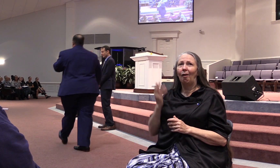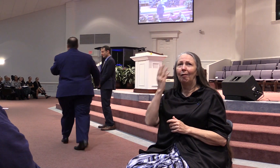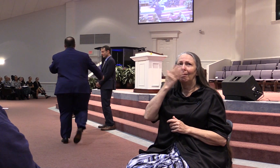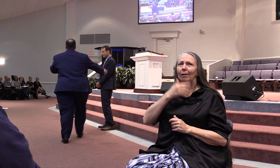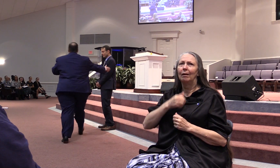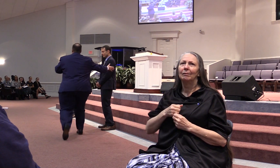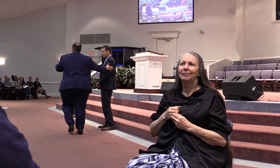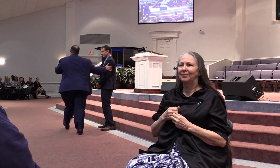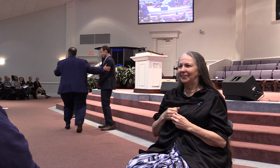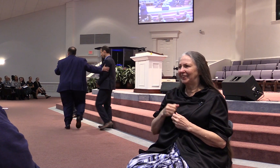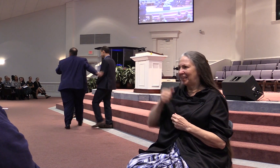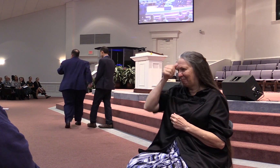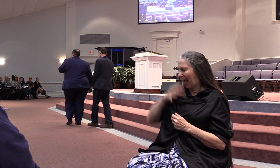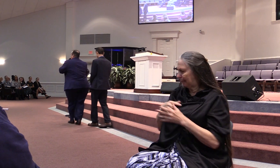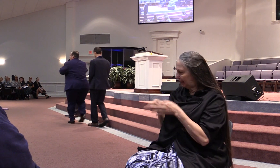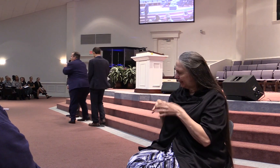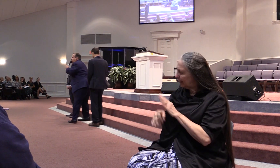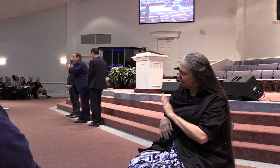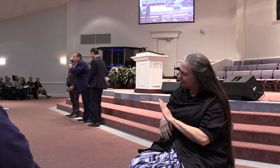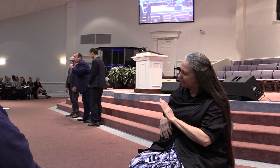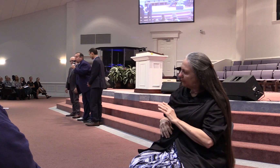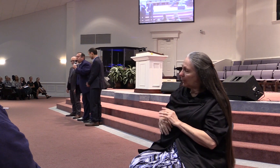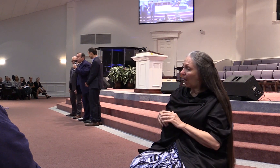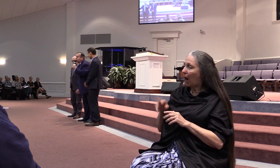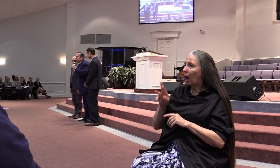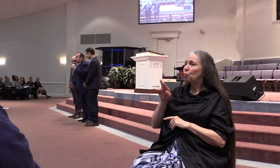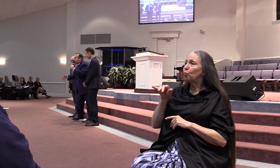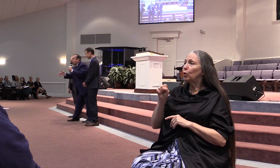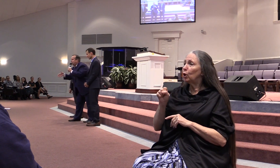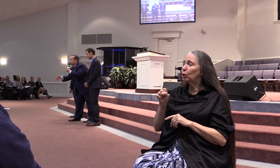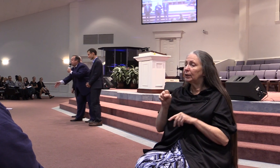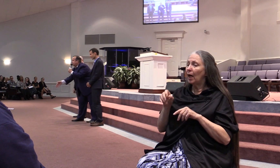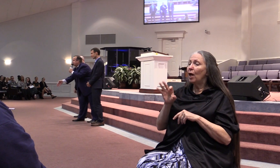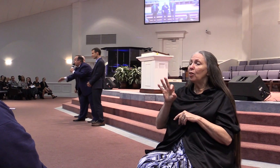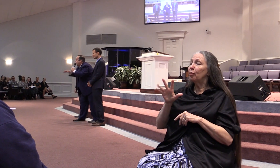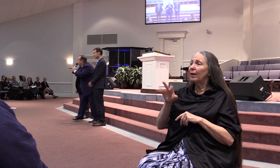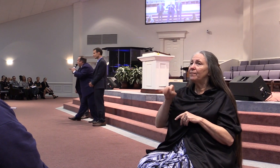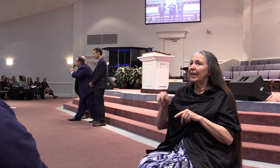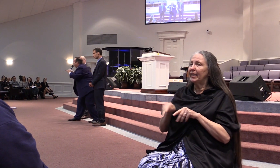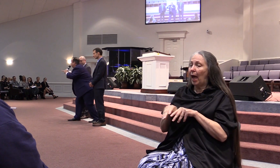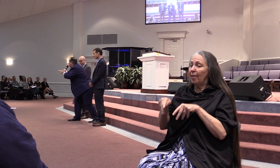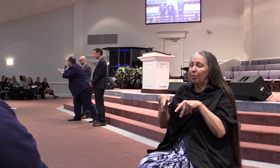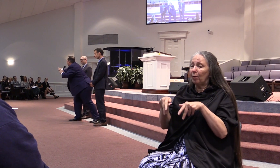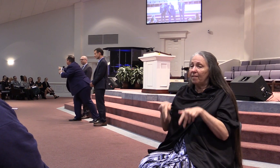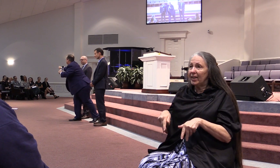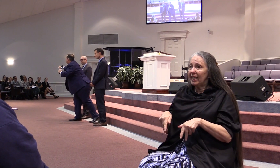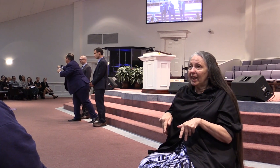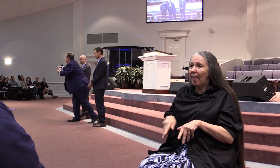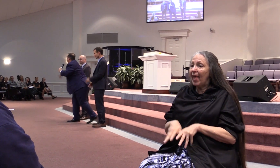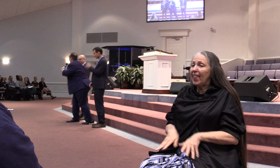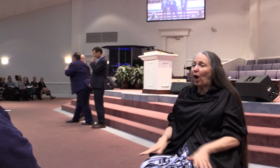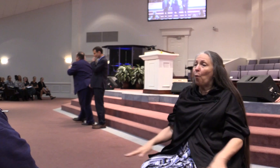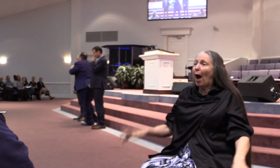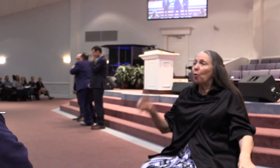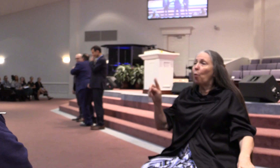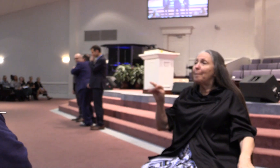Because he explained to me, come a little closer, he explained to me that while the roots of those redwoods only go down 3 feet, they go out up to a mile.